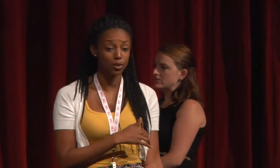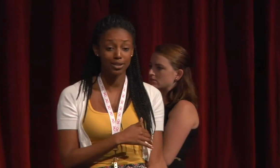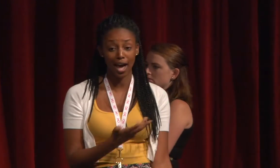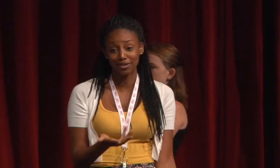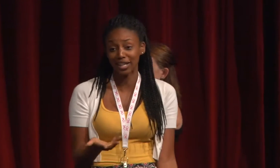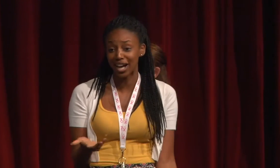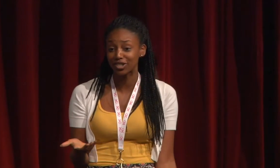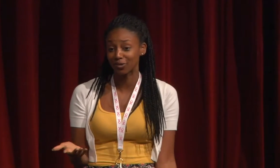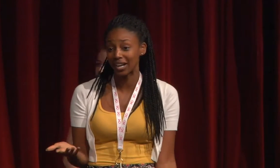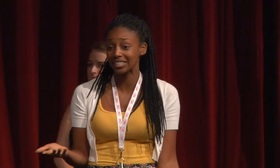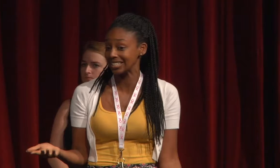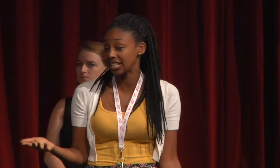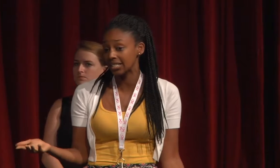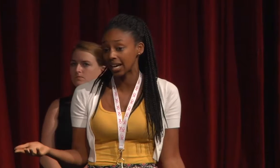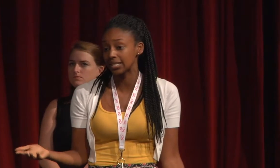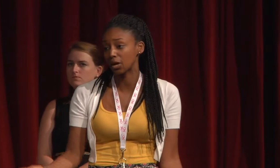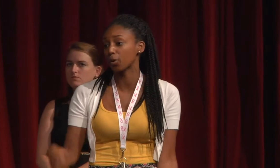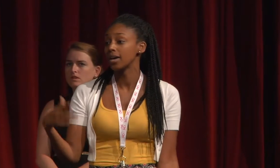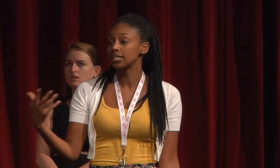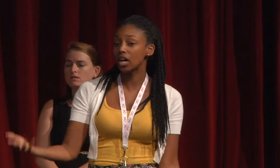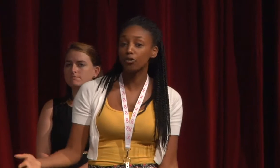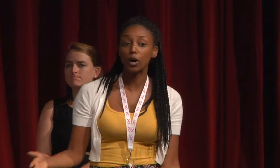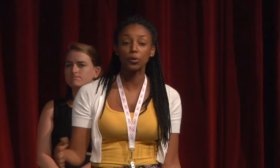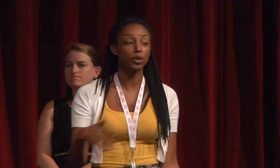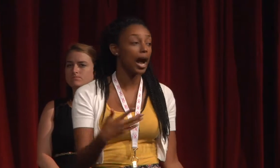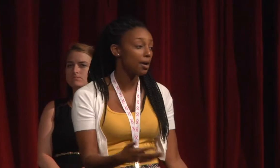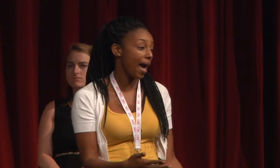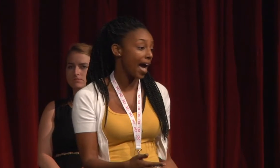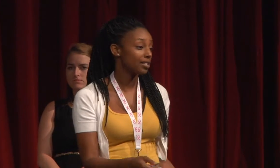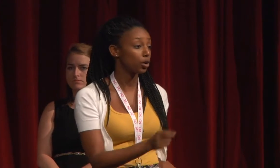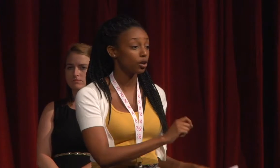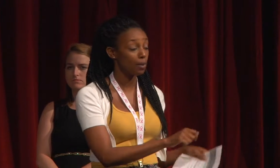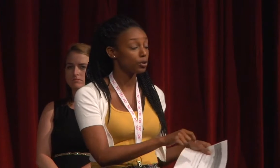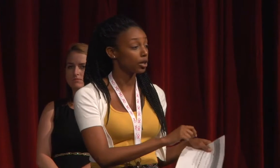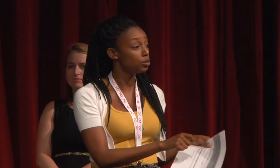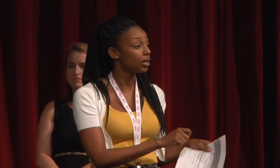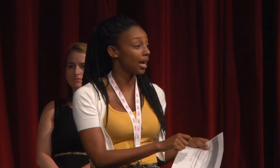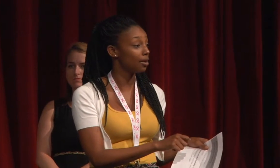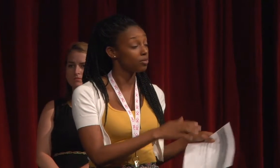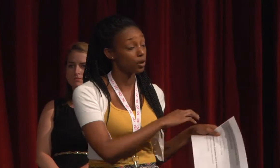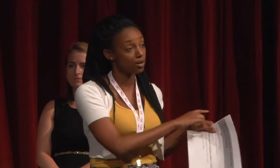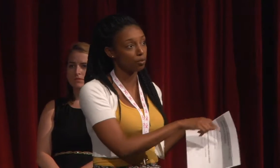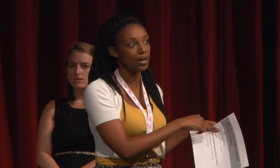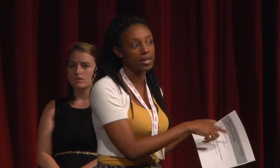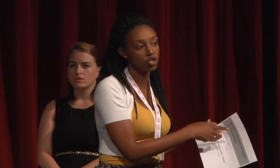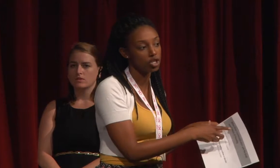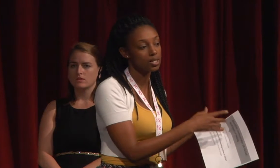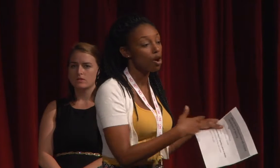students have technology, right, these days. So cell phones or iPads where you're able to communicate and they'll even write messages